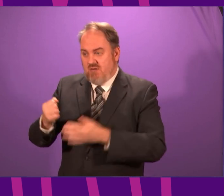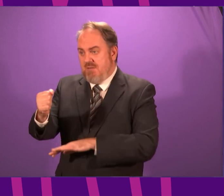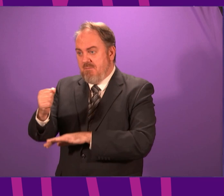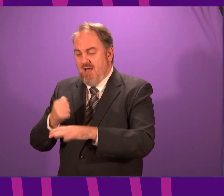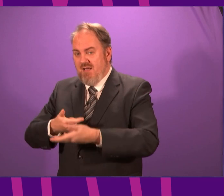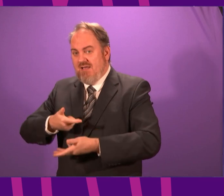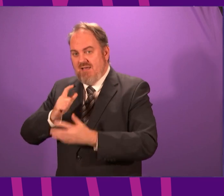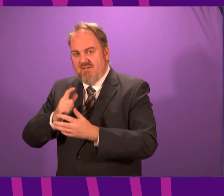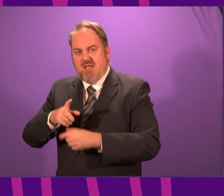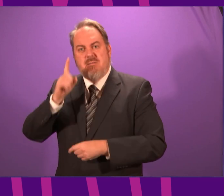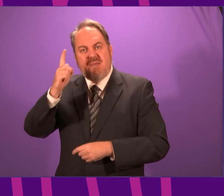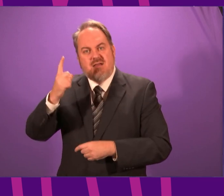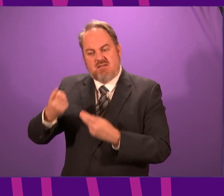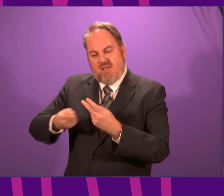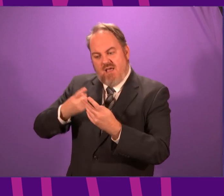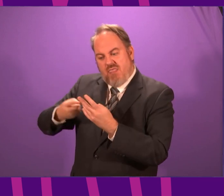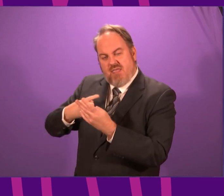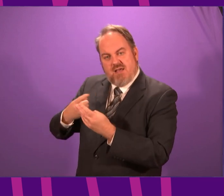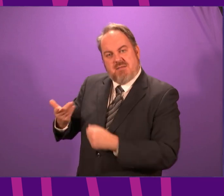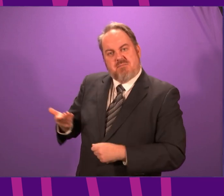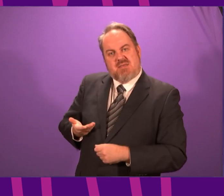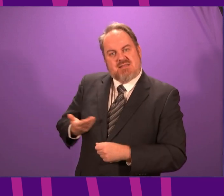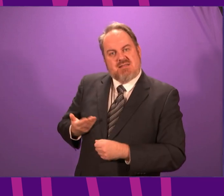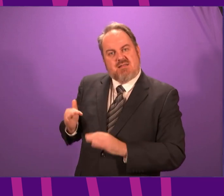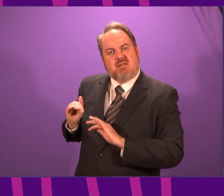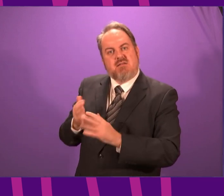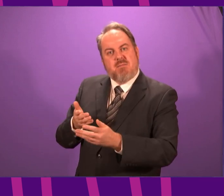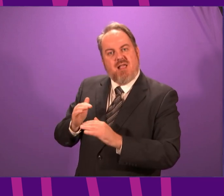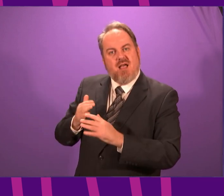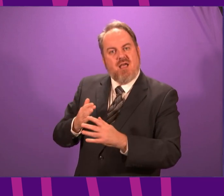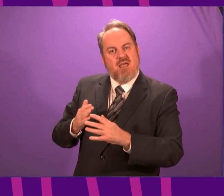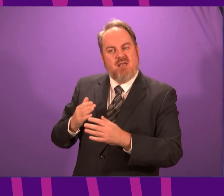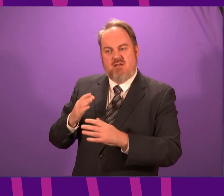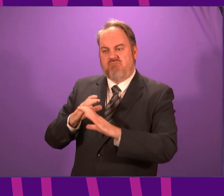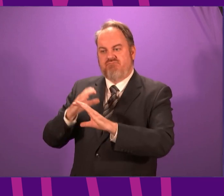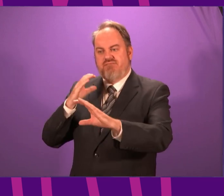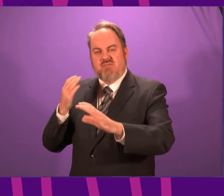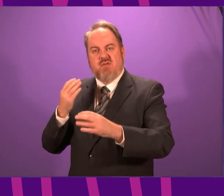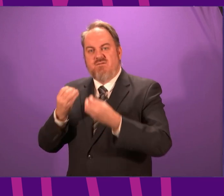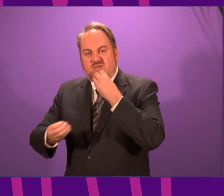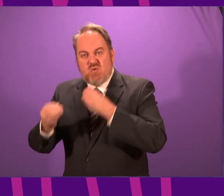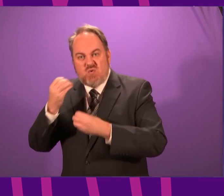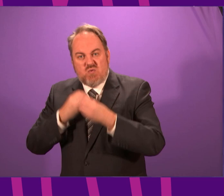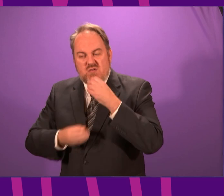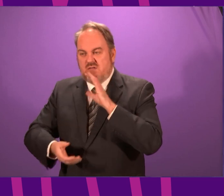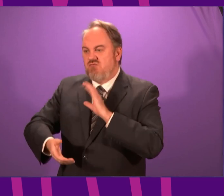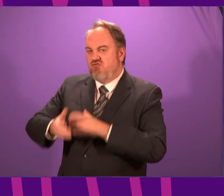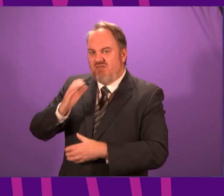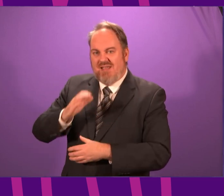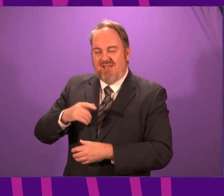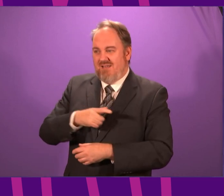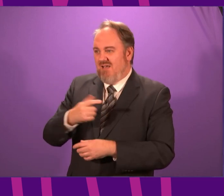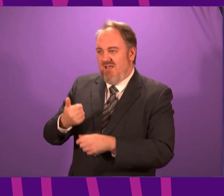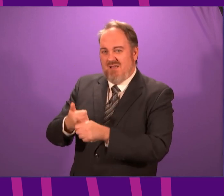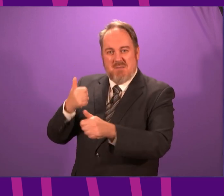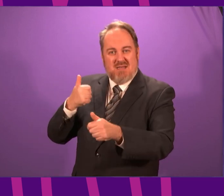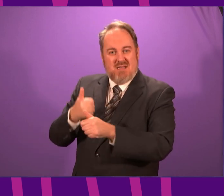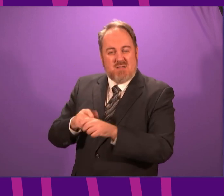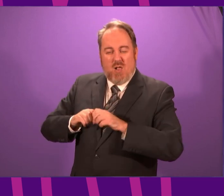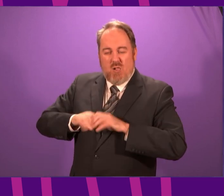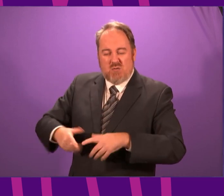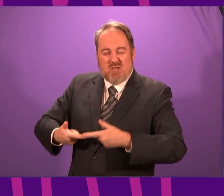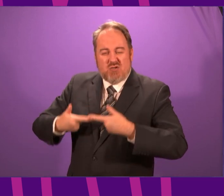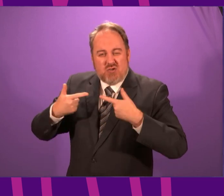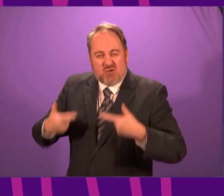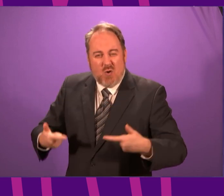food chain supply that's under threat. Now, I spoke with a major wholesaler on Friday who, in his words, is hemorrhaging money to a point where